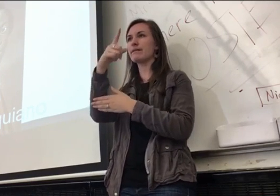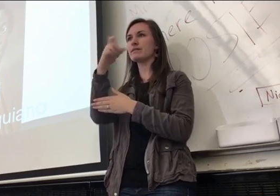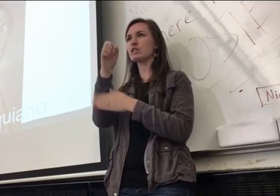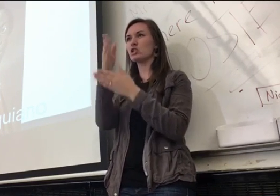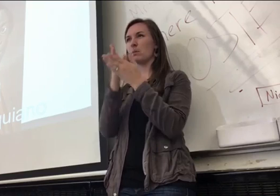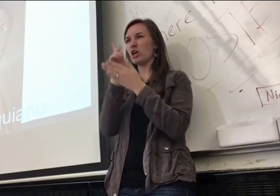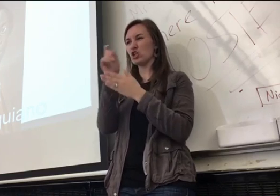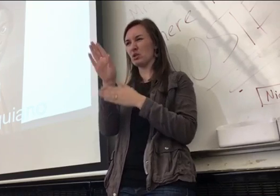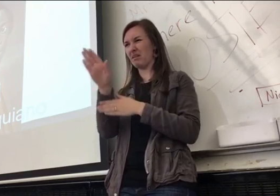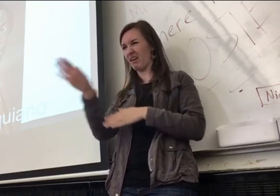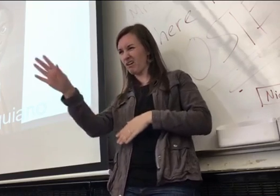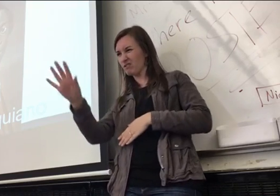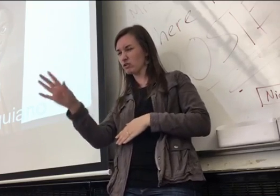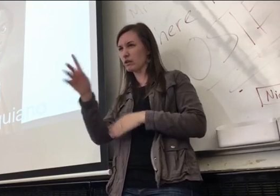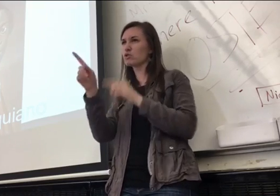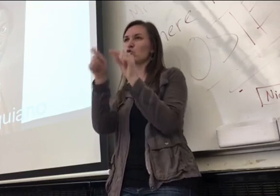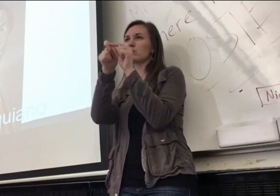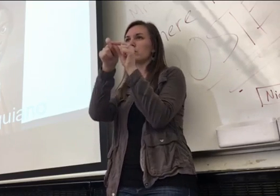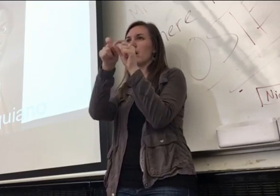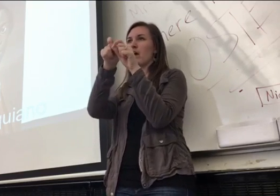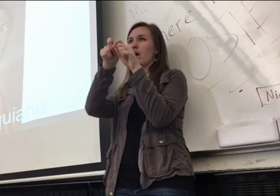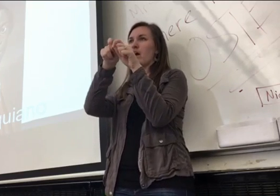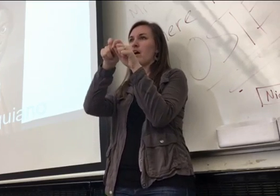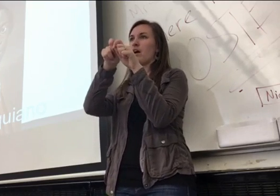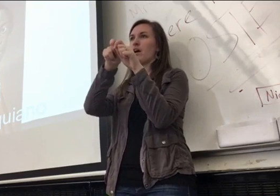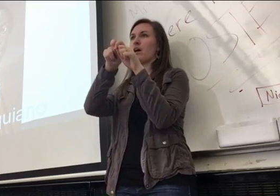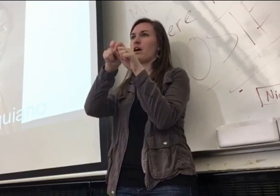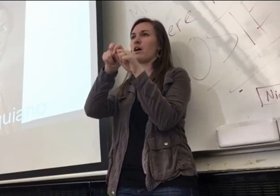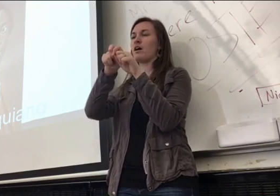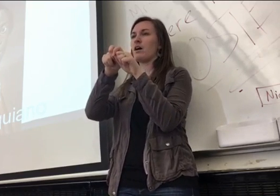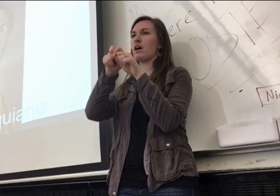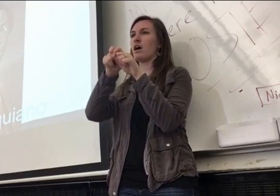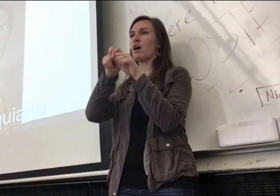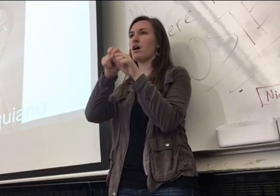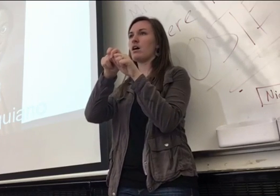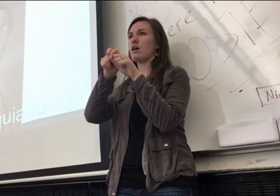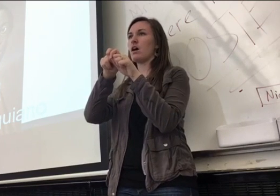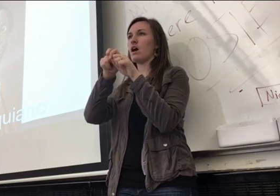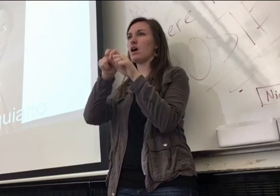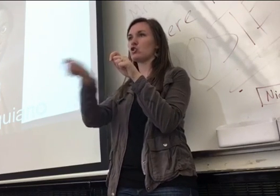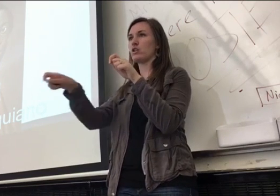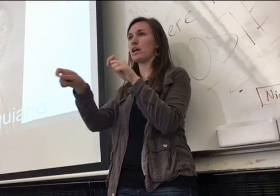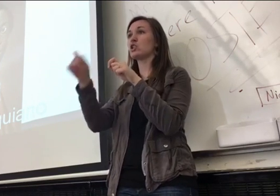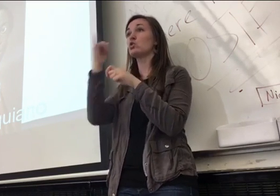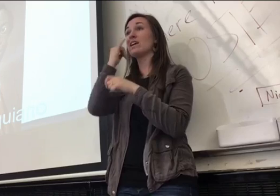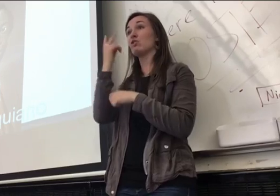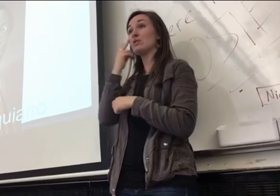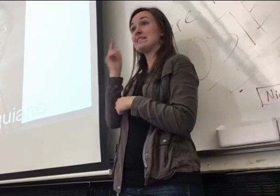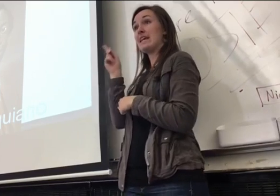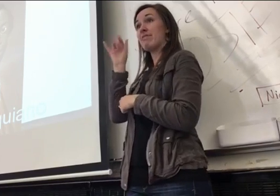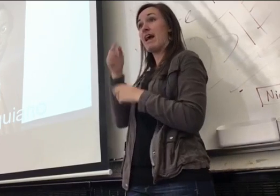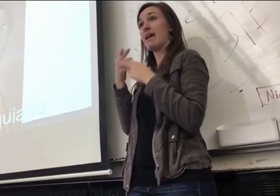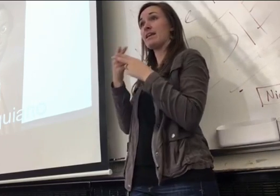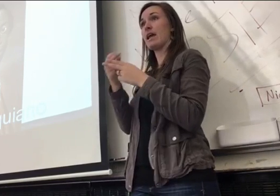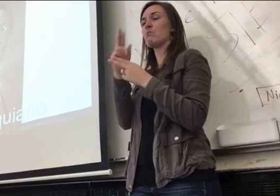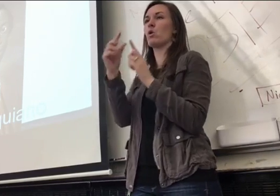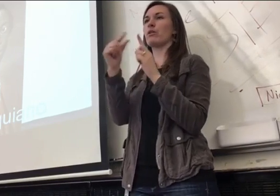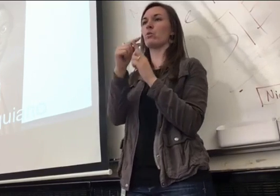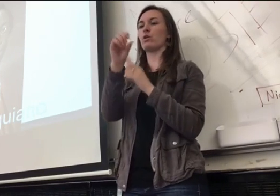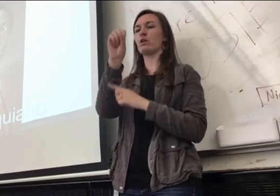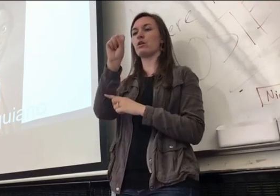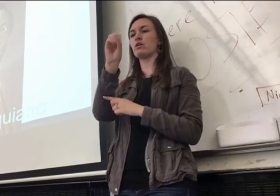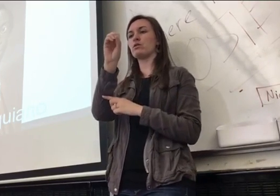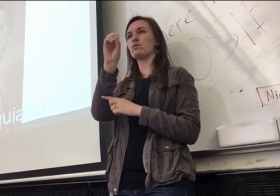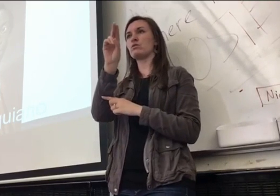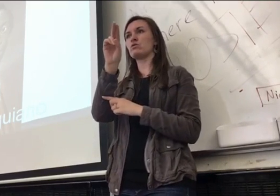source. If you ever see Equiano in the source, you know it's Middle Passage or slavery. Now, Equiano